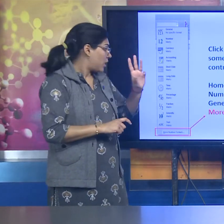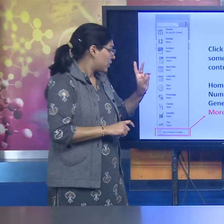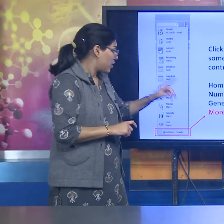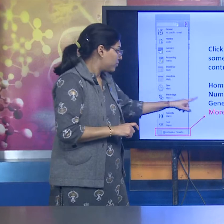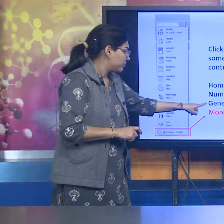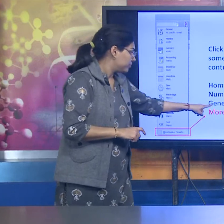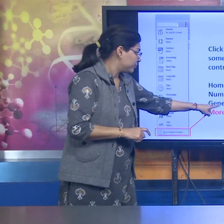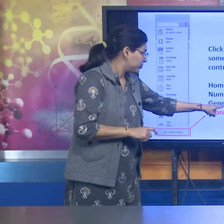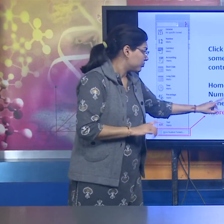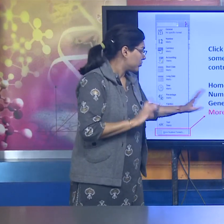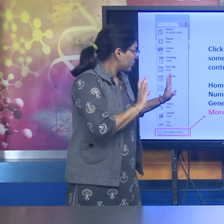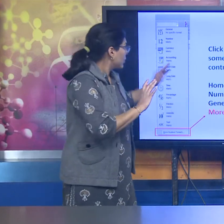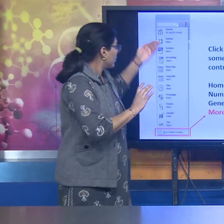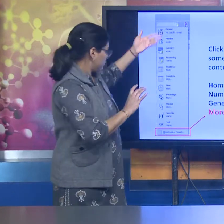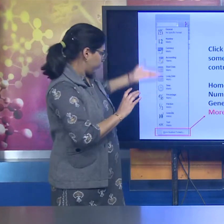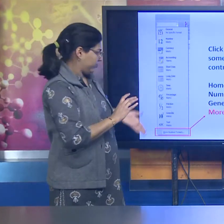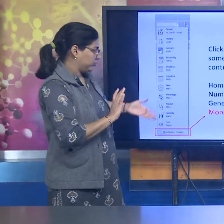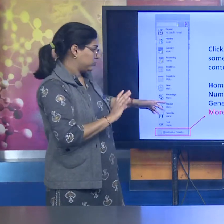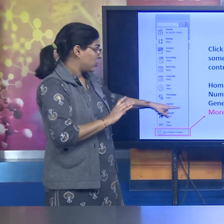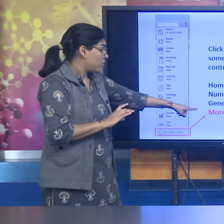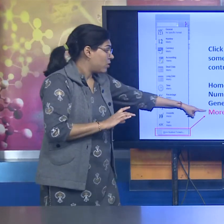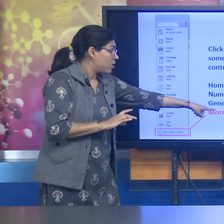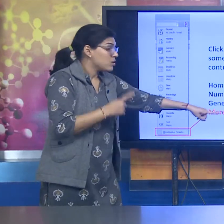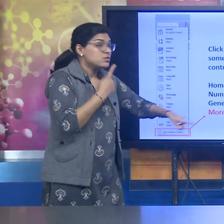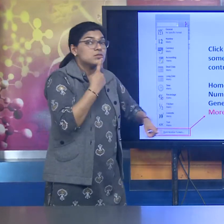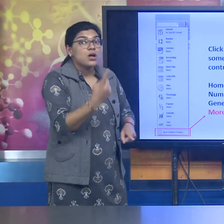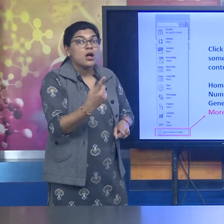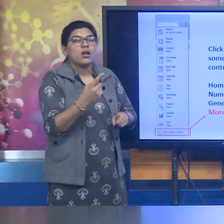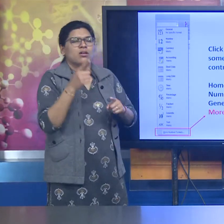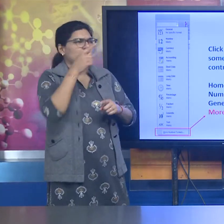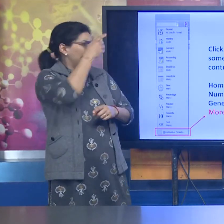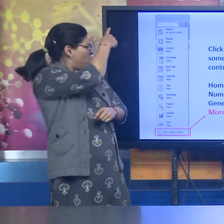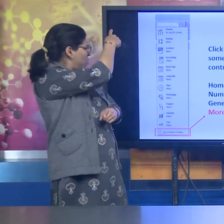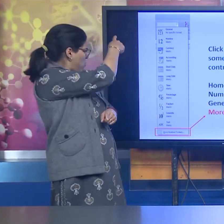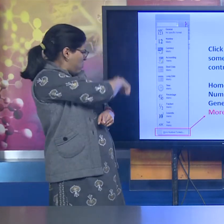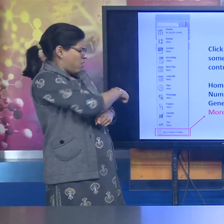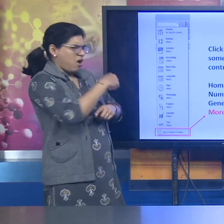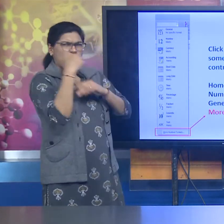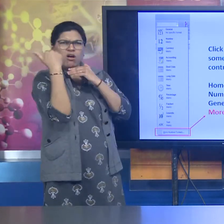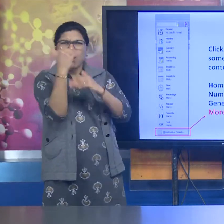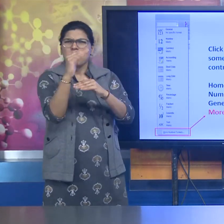After clicking on that, you will click on the number,